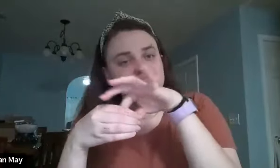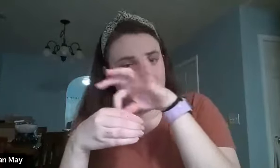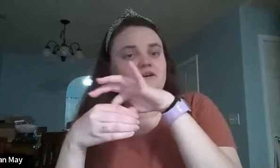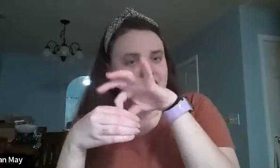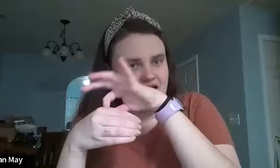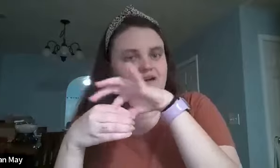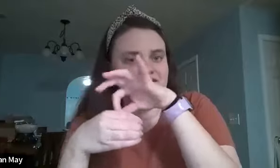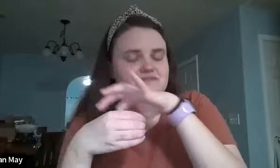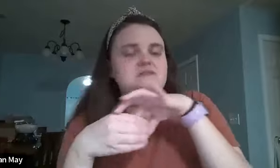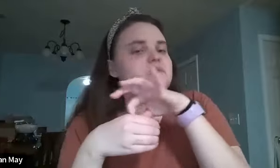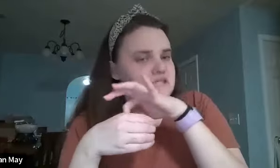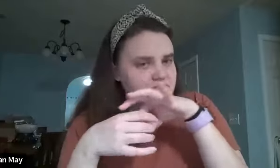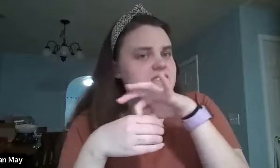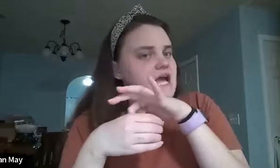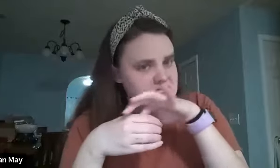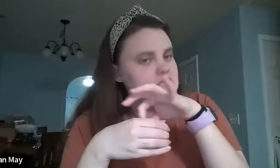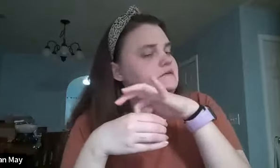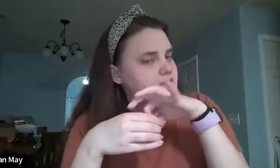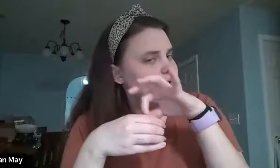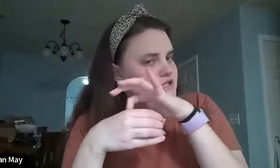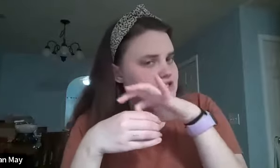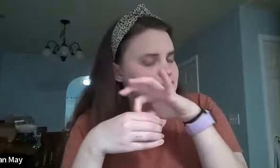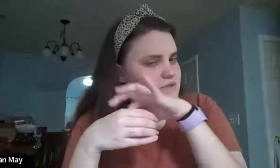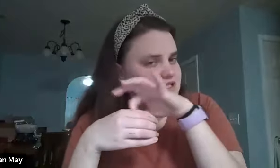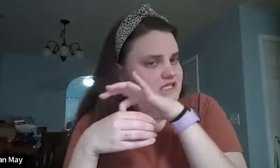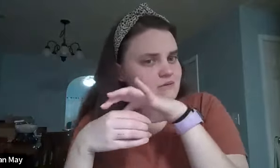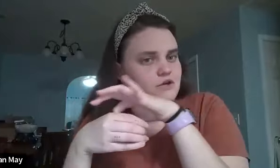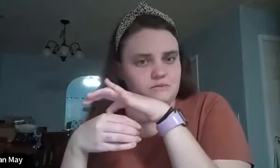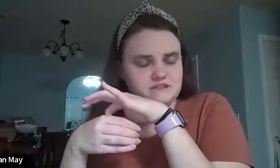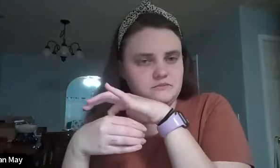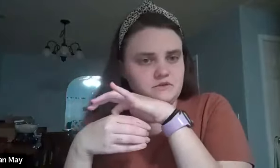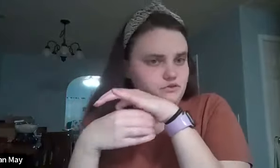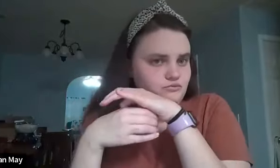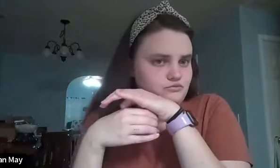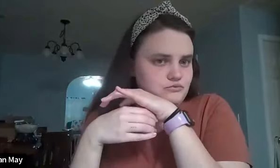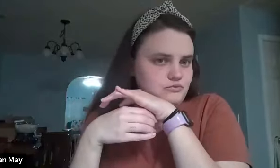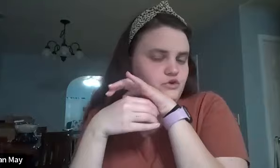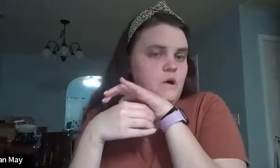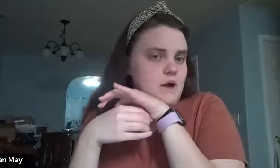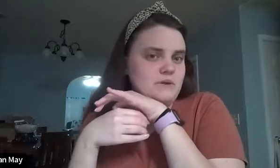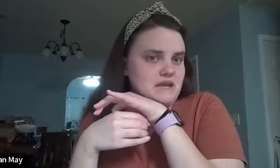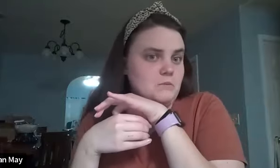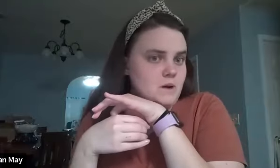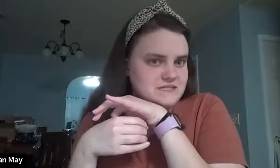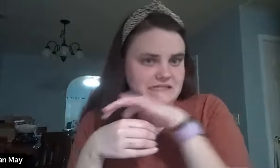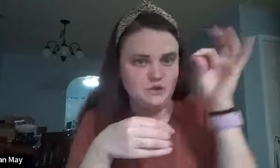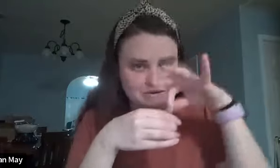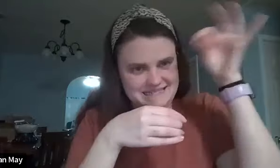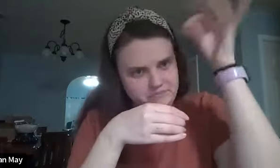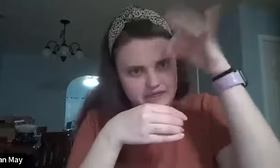circle. Yeah, that was a big difference. I had to learn, very much so, especially as someone who would grow up helping make her mom's tea and always dipped it